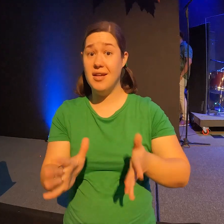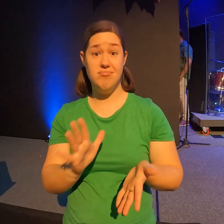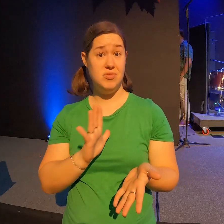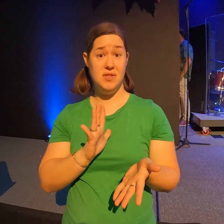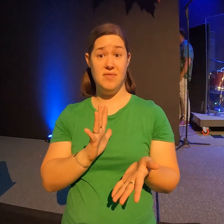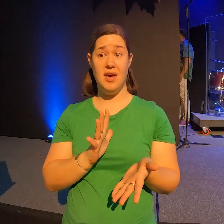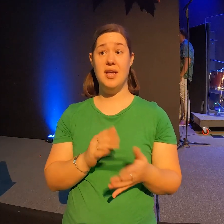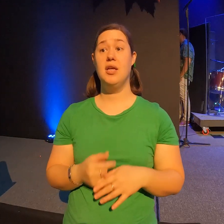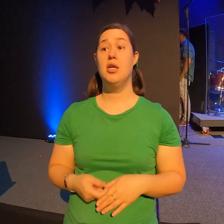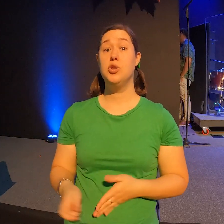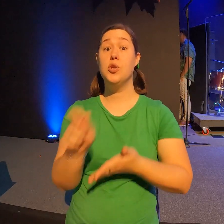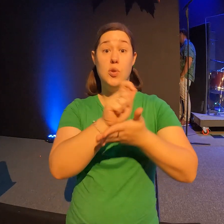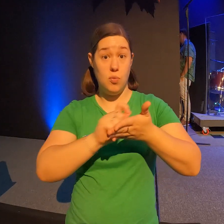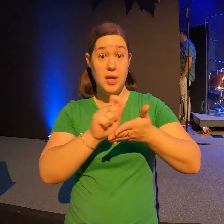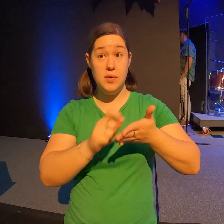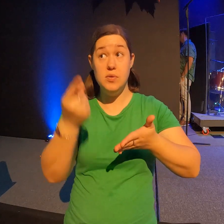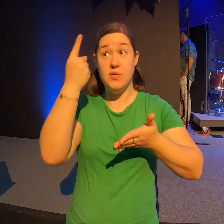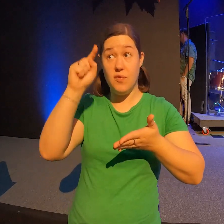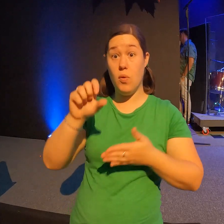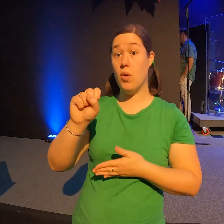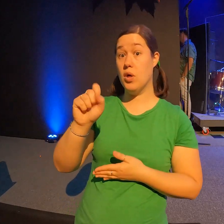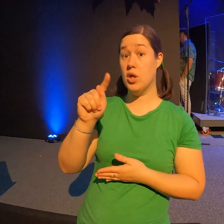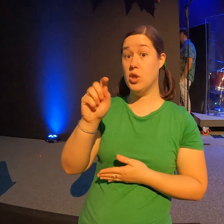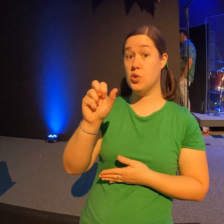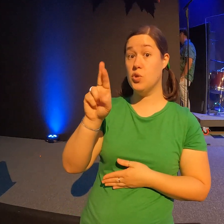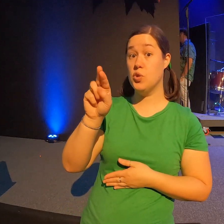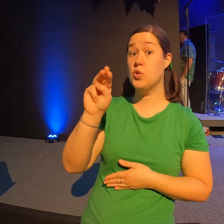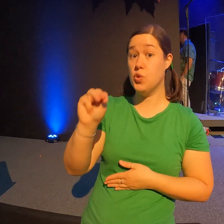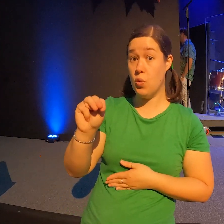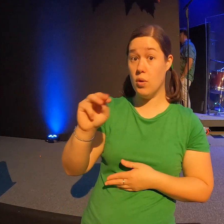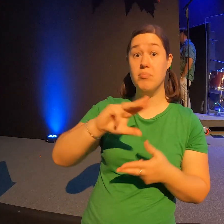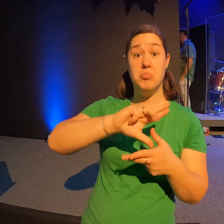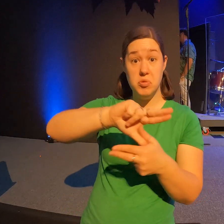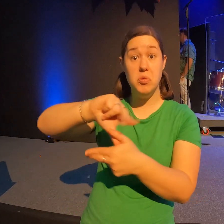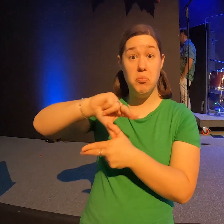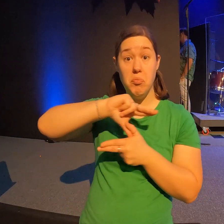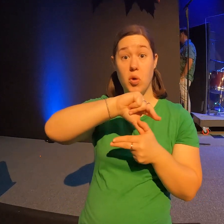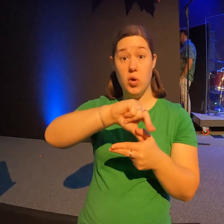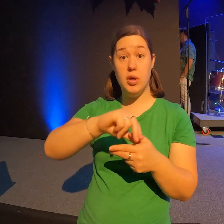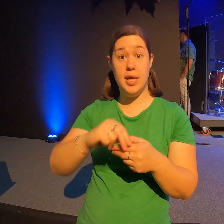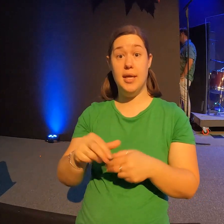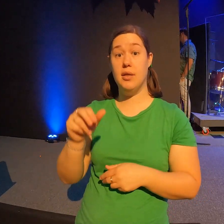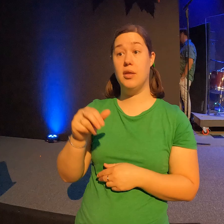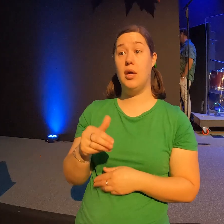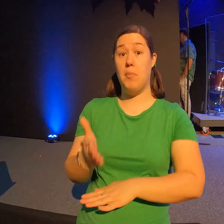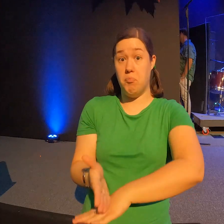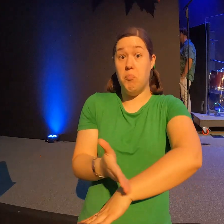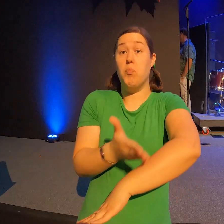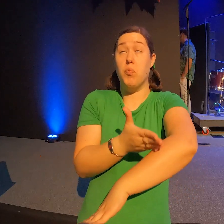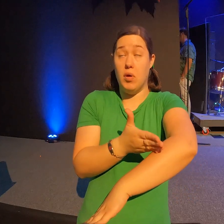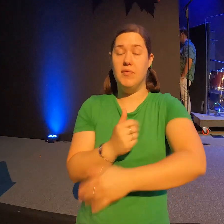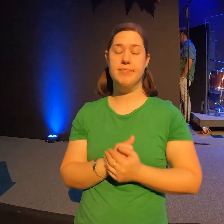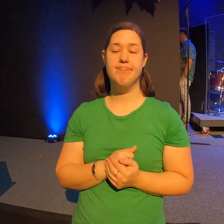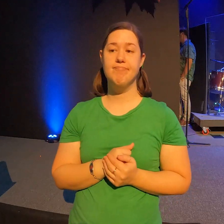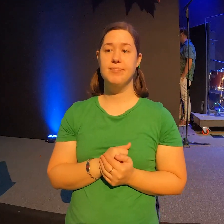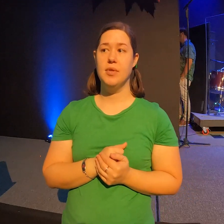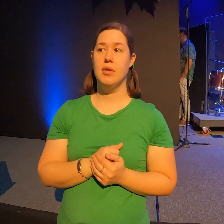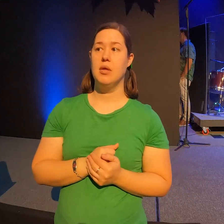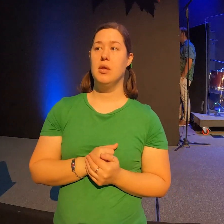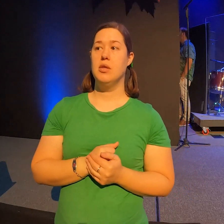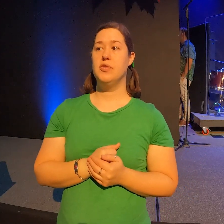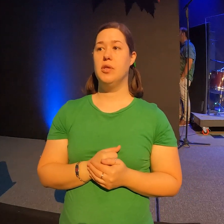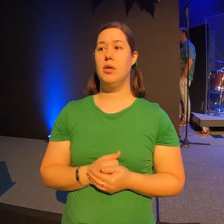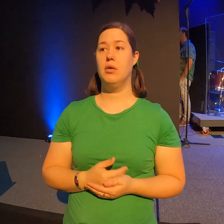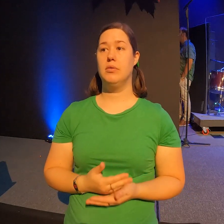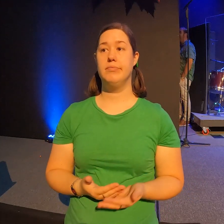direction. And so it is very timely that we do remember our United Methodist churches around the world as we are encountering either physical